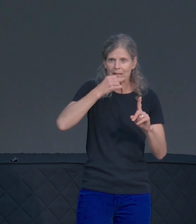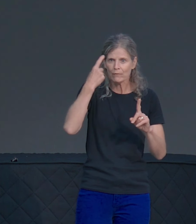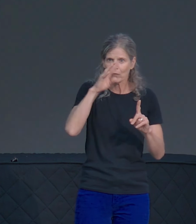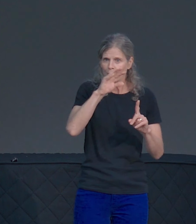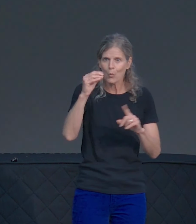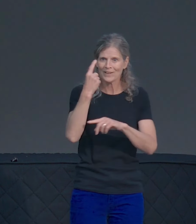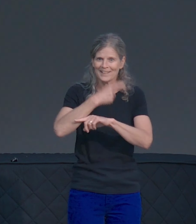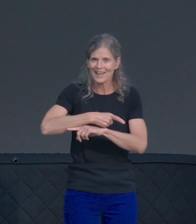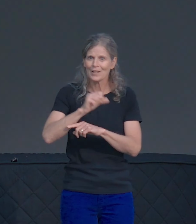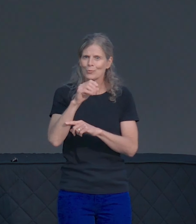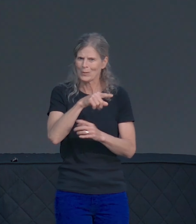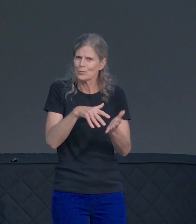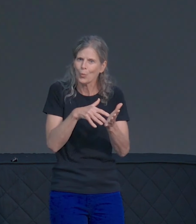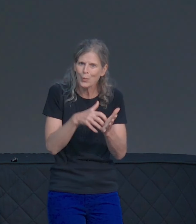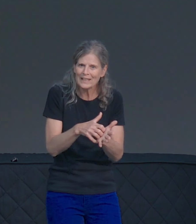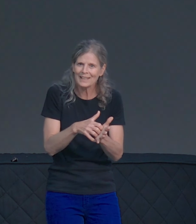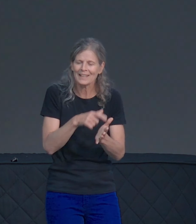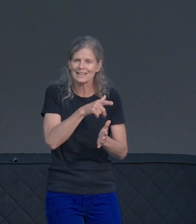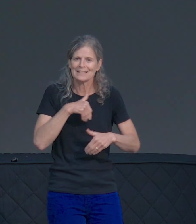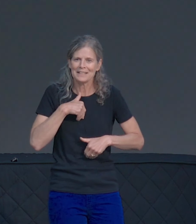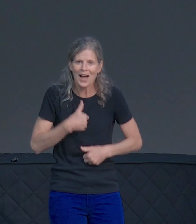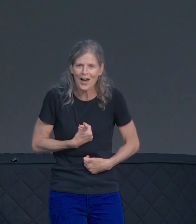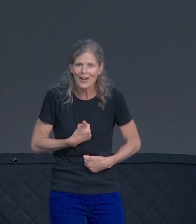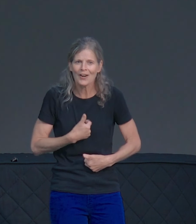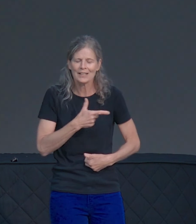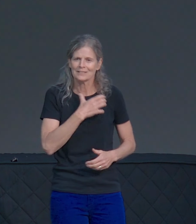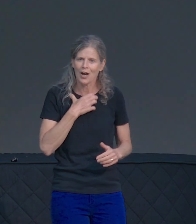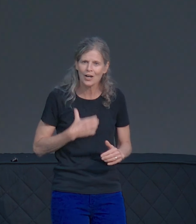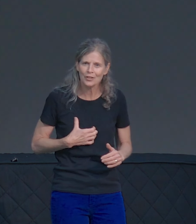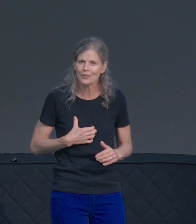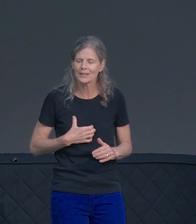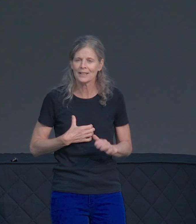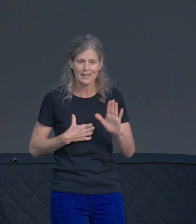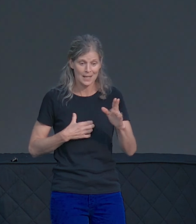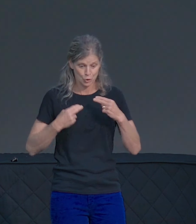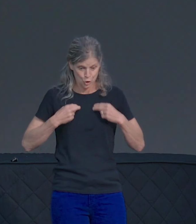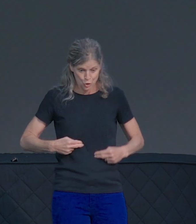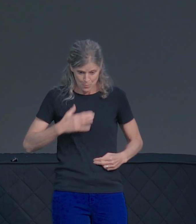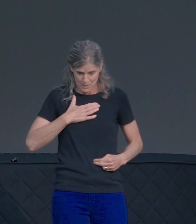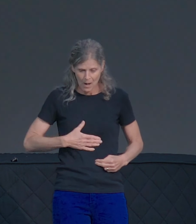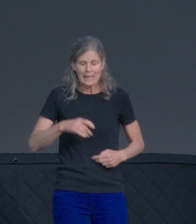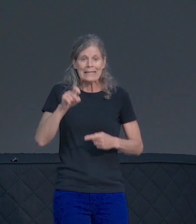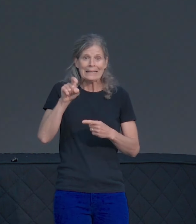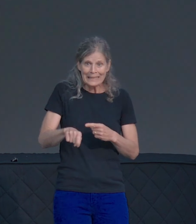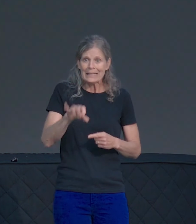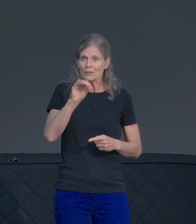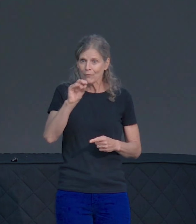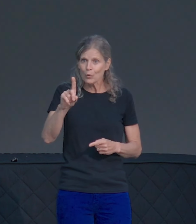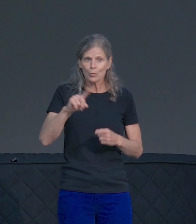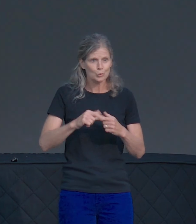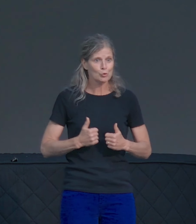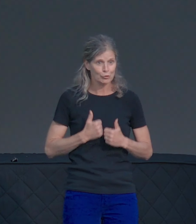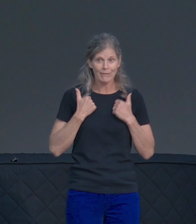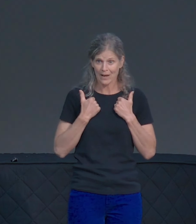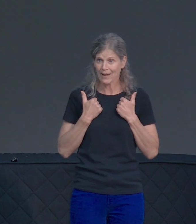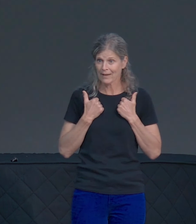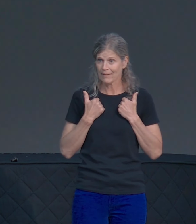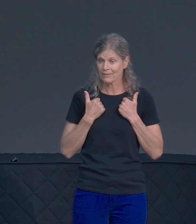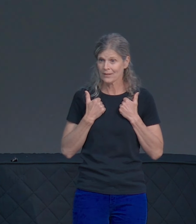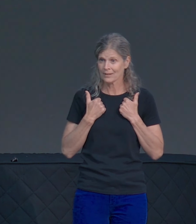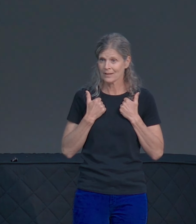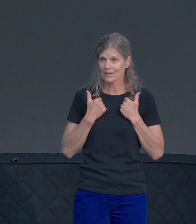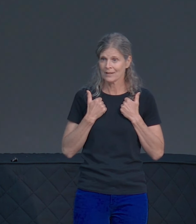days. And so he's weak and he's tired and he's hungry. His human body needs food in order to survive. And